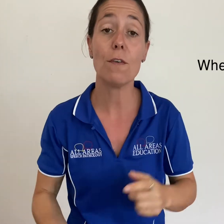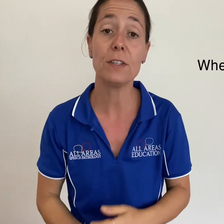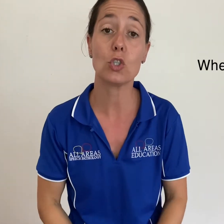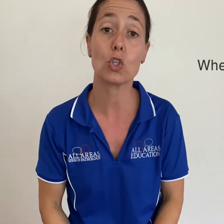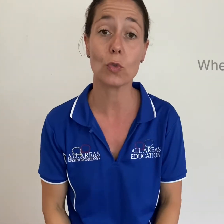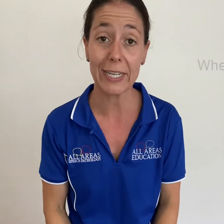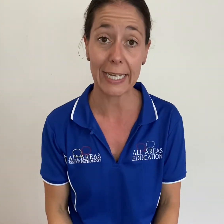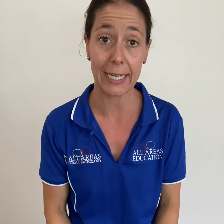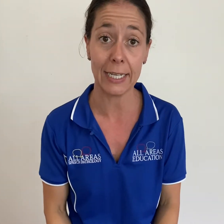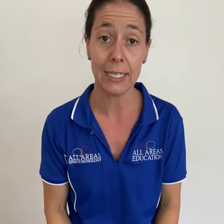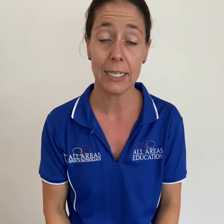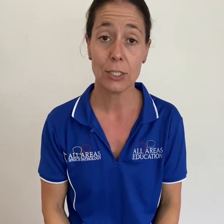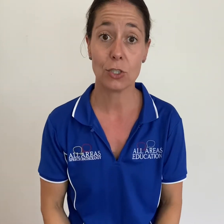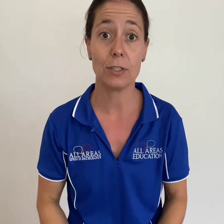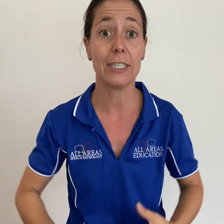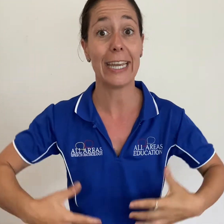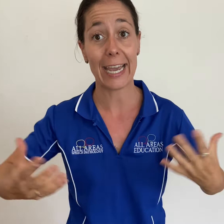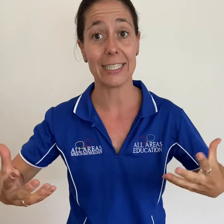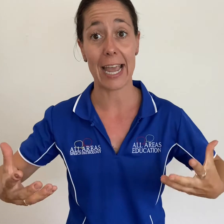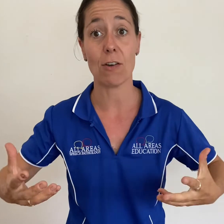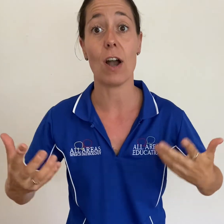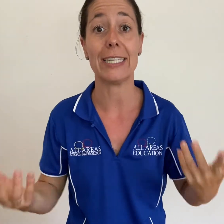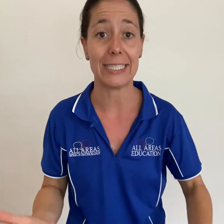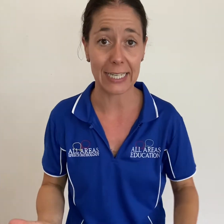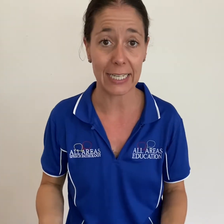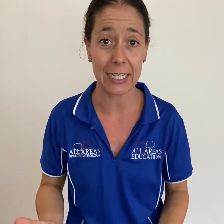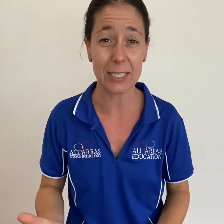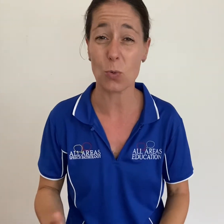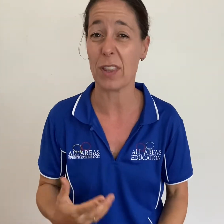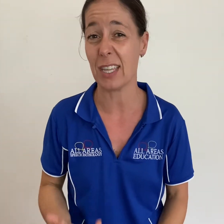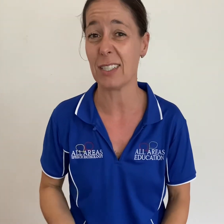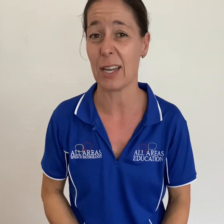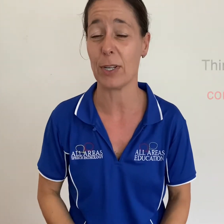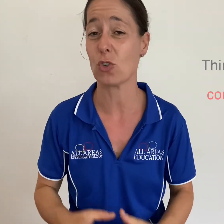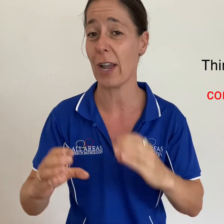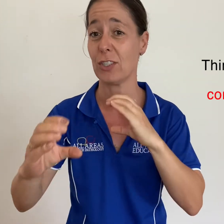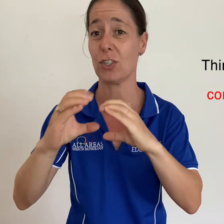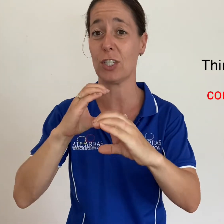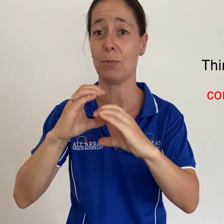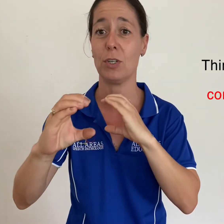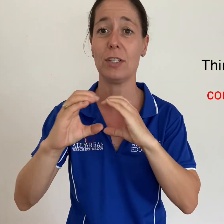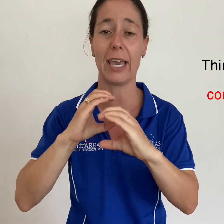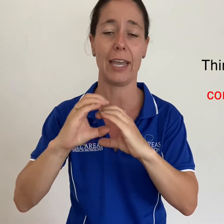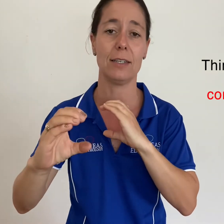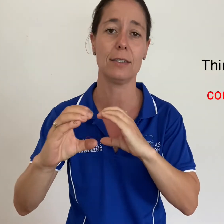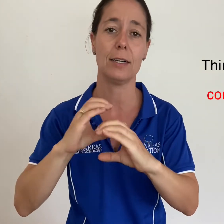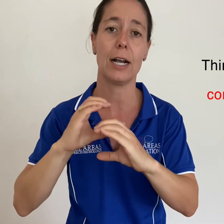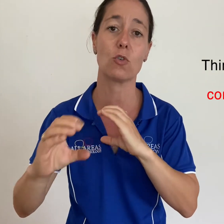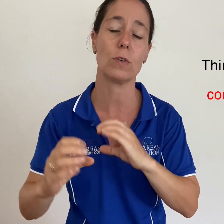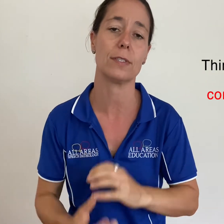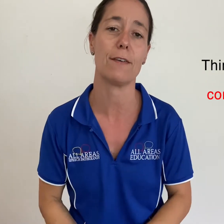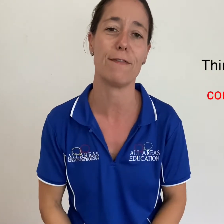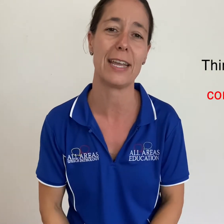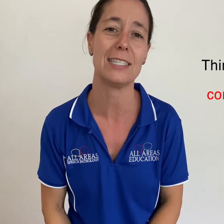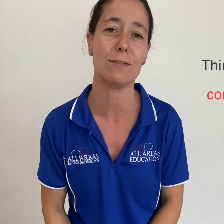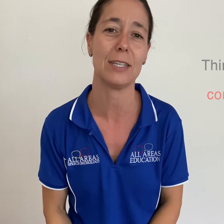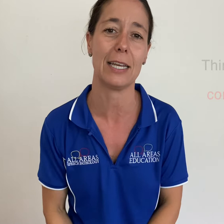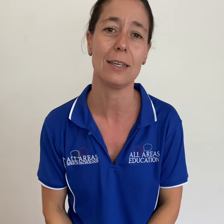often tricky to get our ideas or the things that we're trying to communicate across effectively.